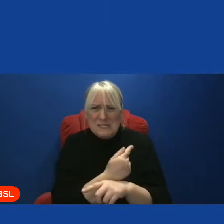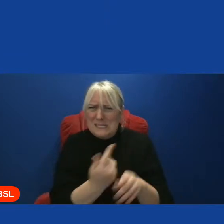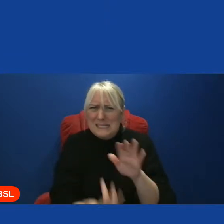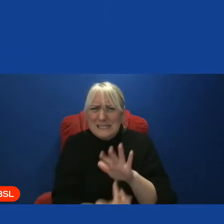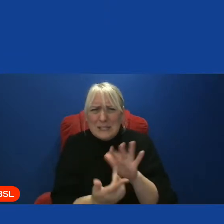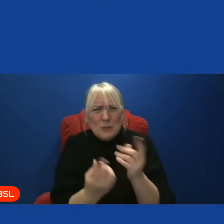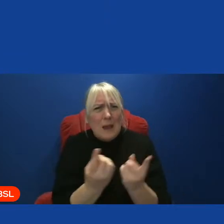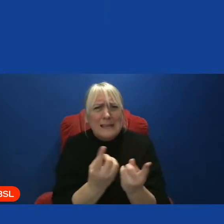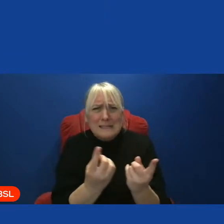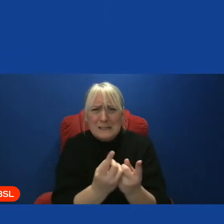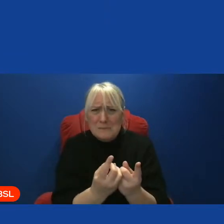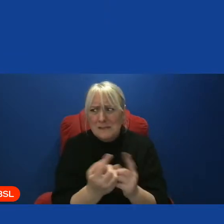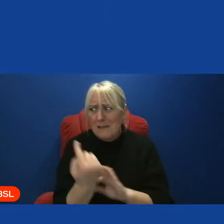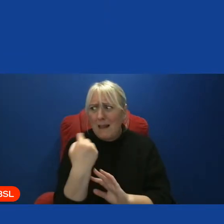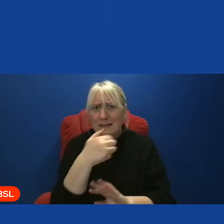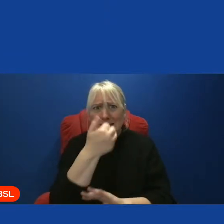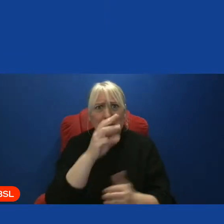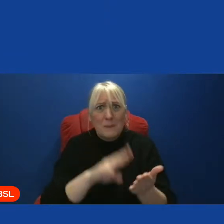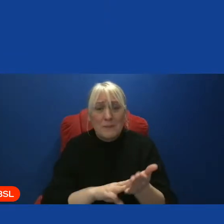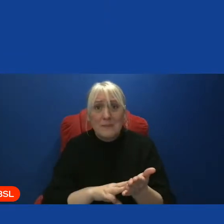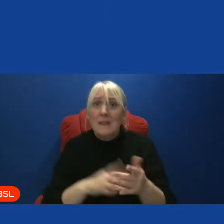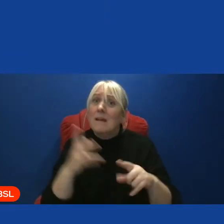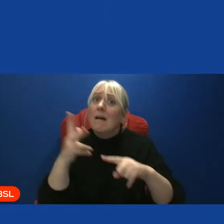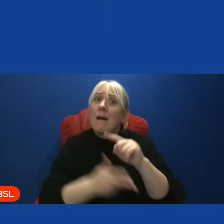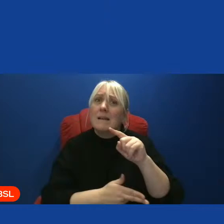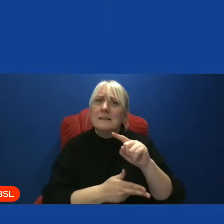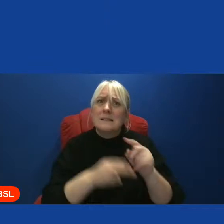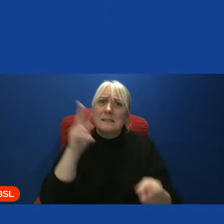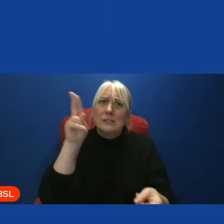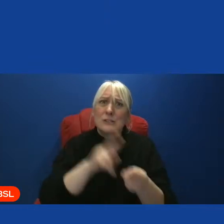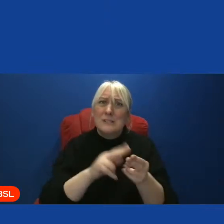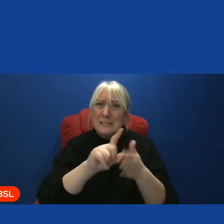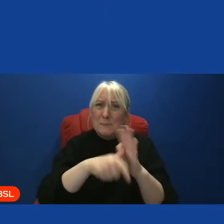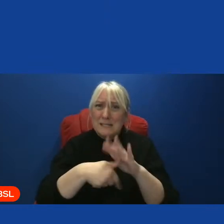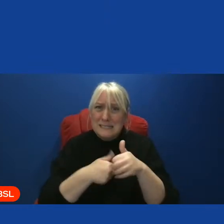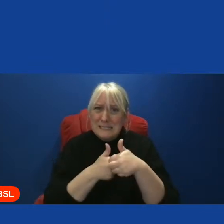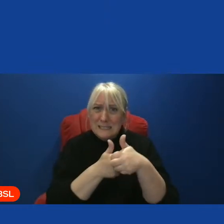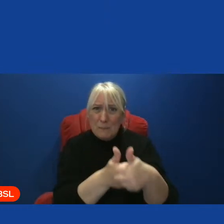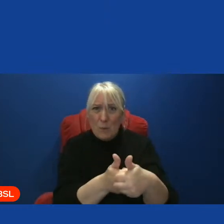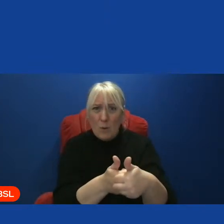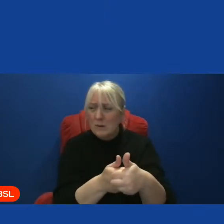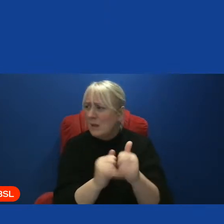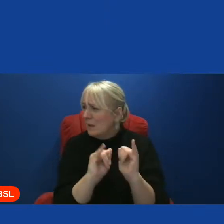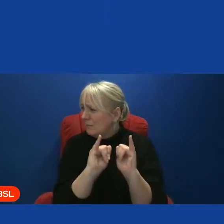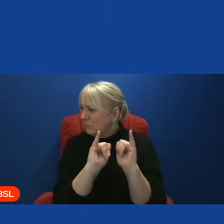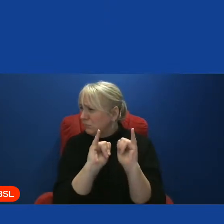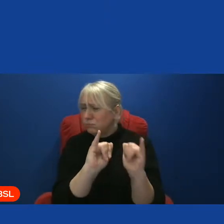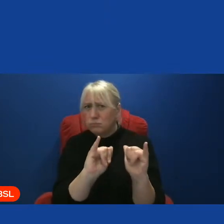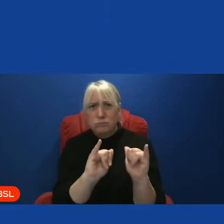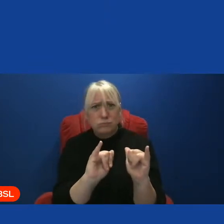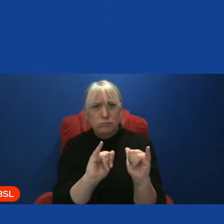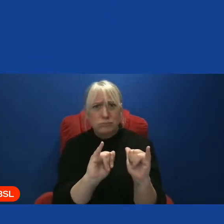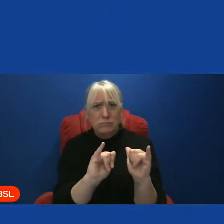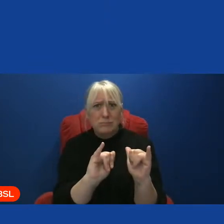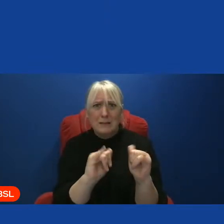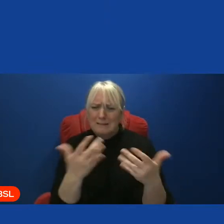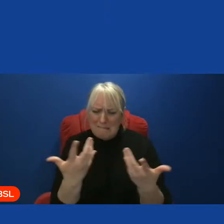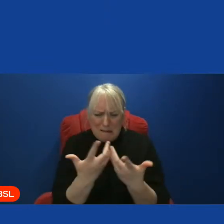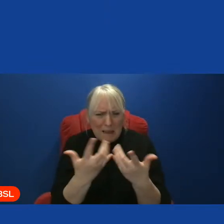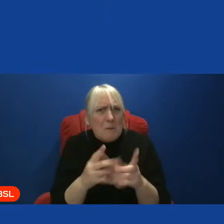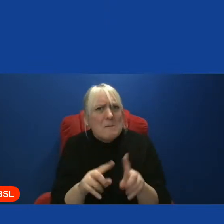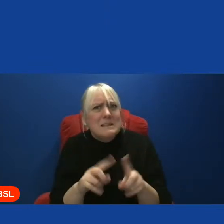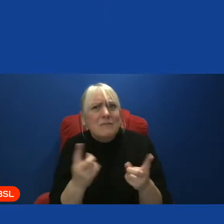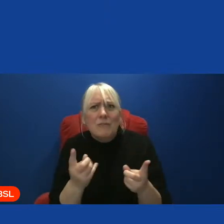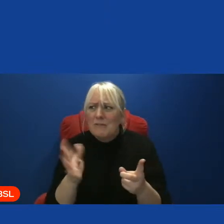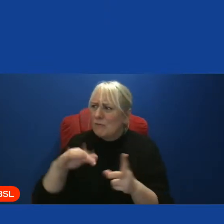months. The cut to disability support announced by the Labour government is indistinguishable from the cruelty of